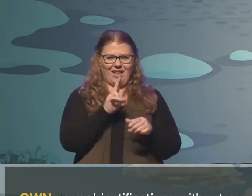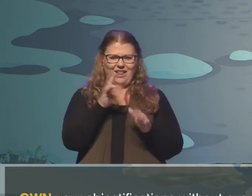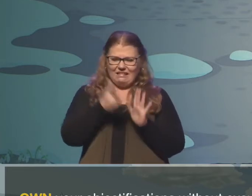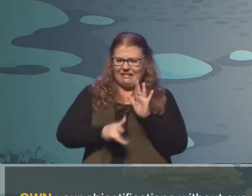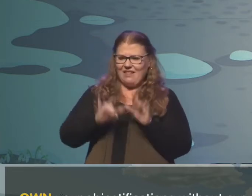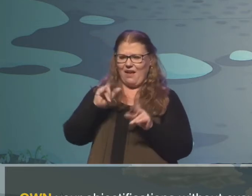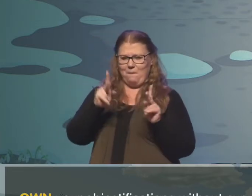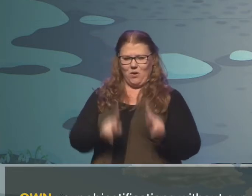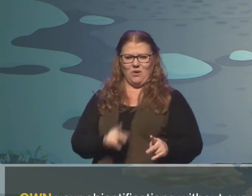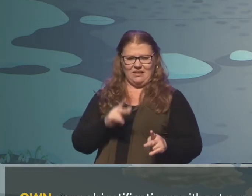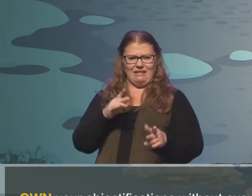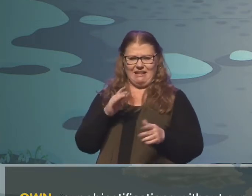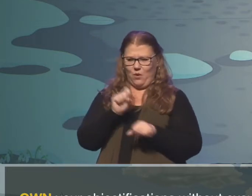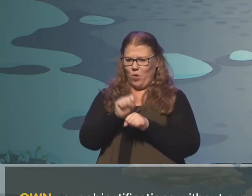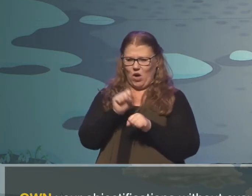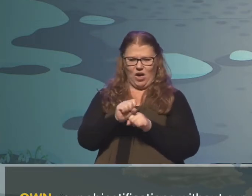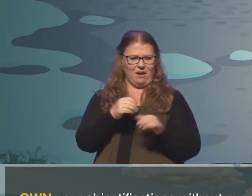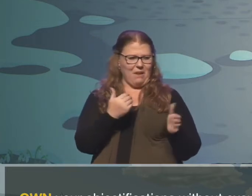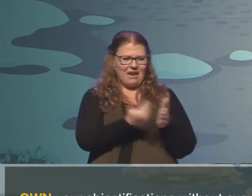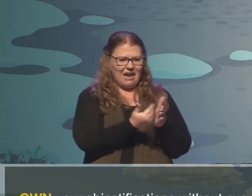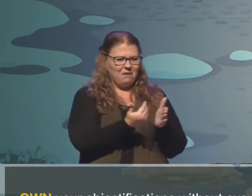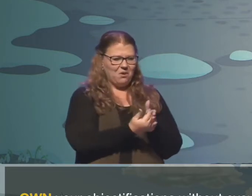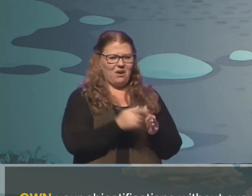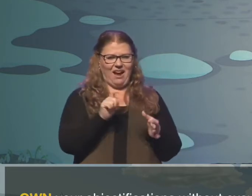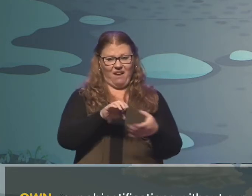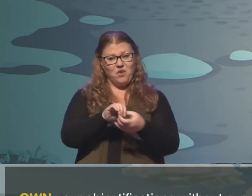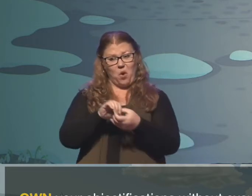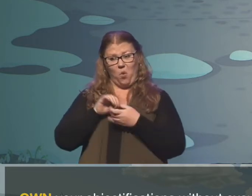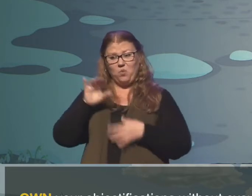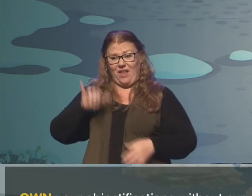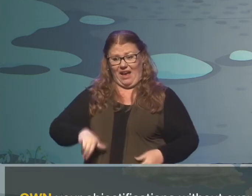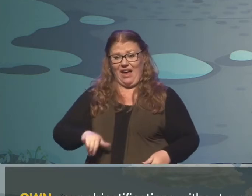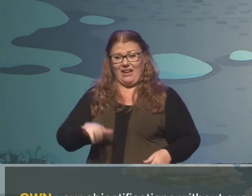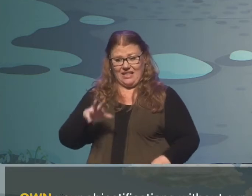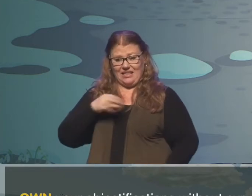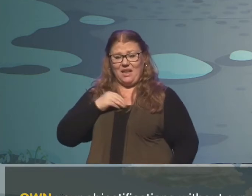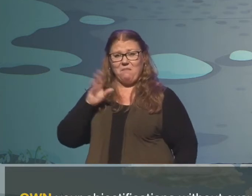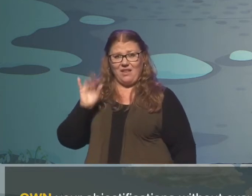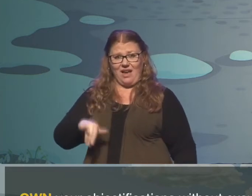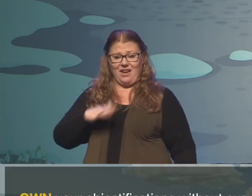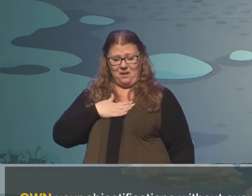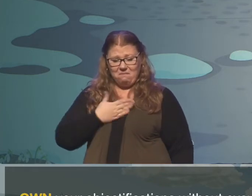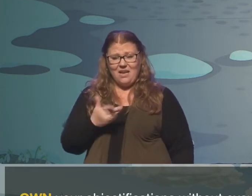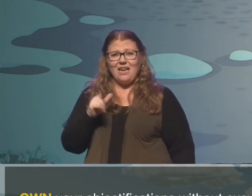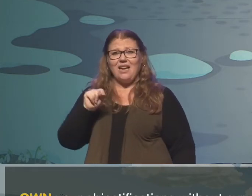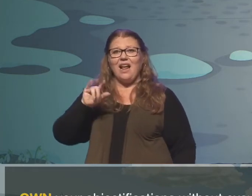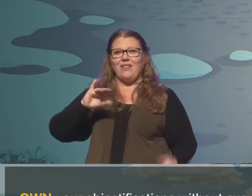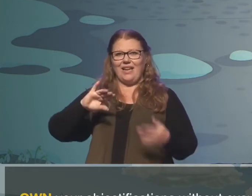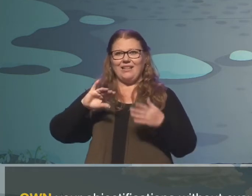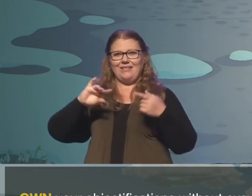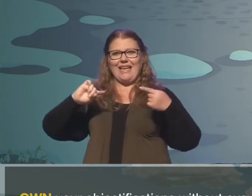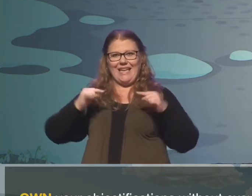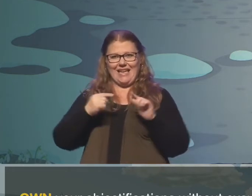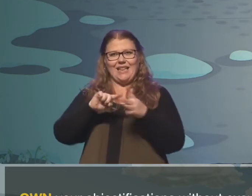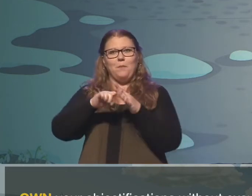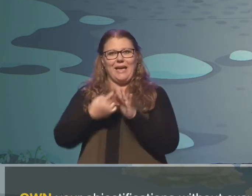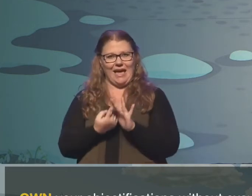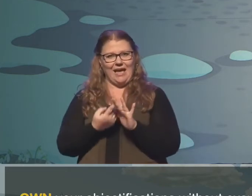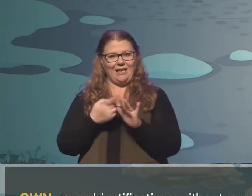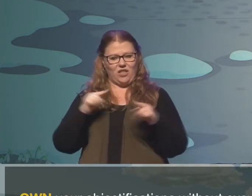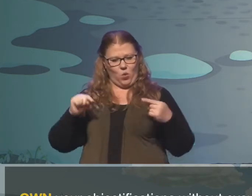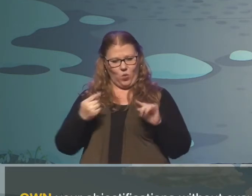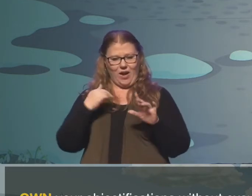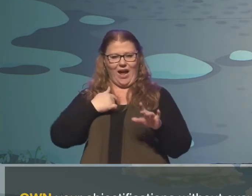my neighbor. I got to own that. And that's where healing begins. The healing of that wound and the wound that I